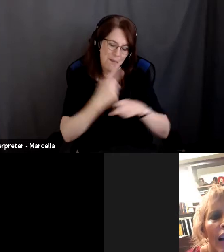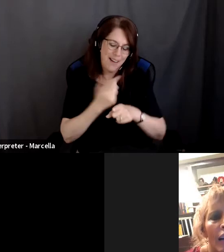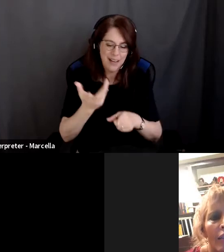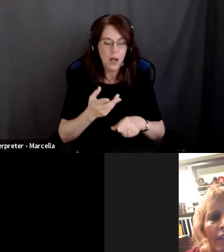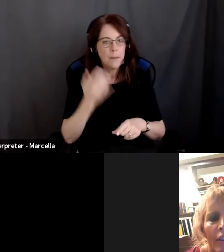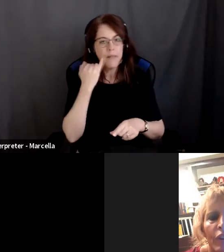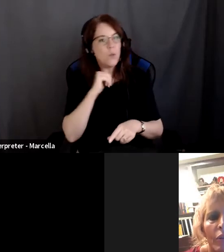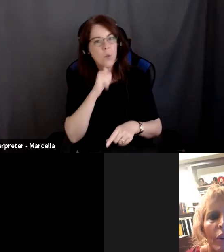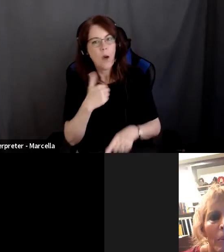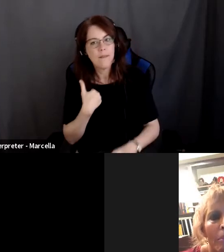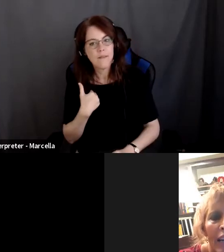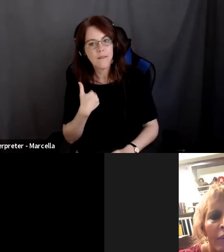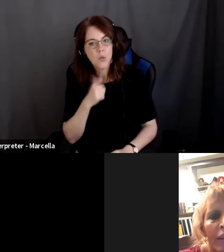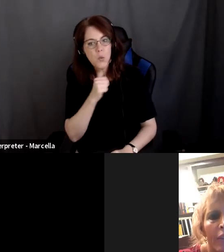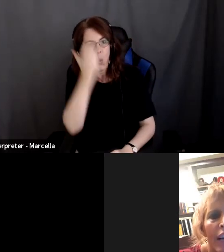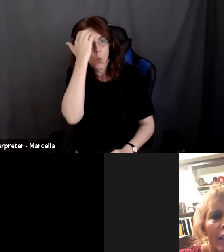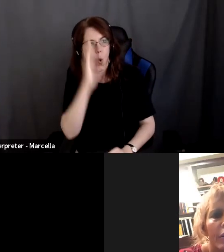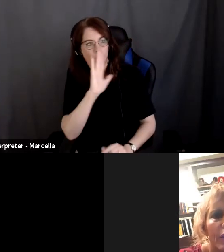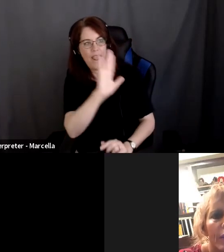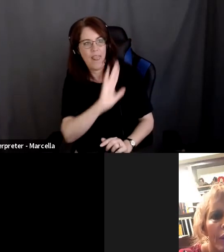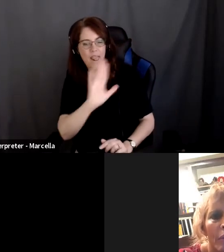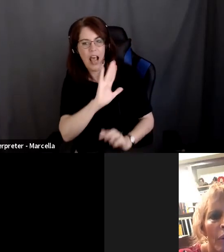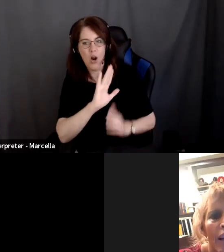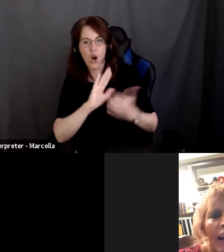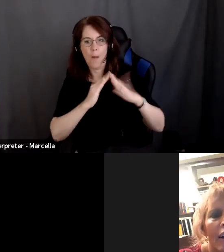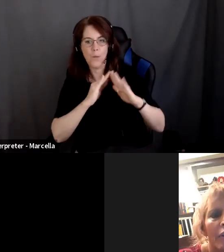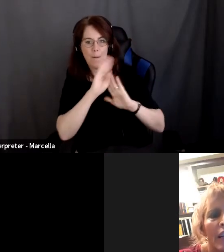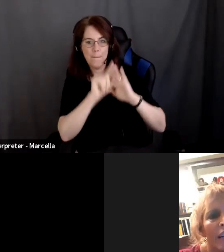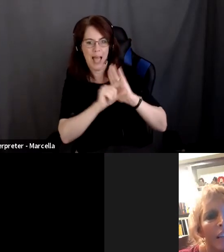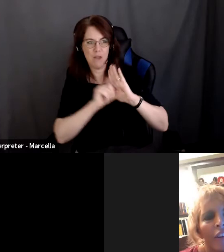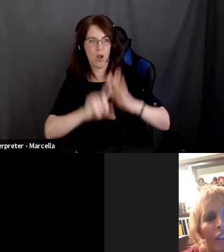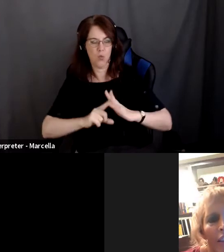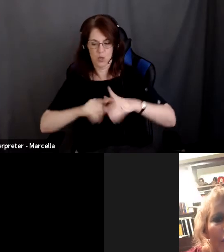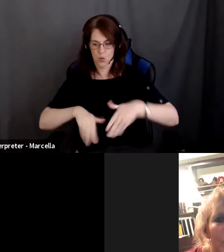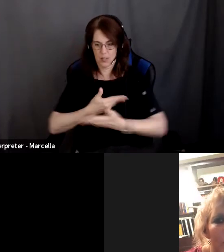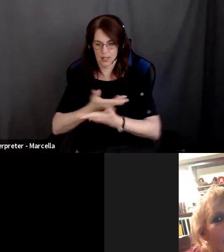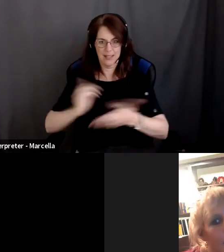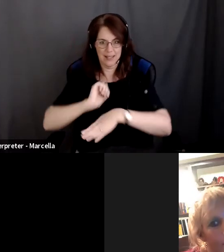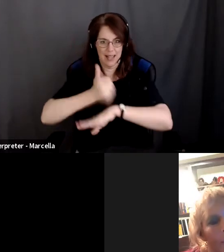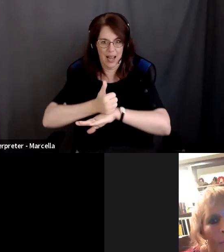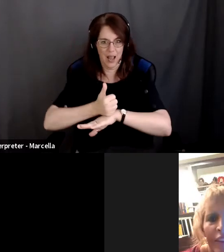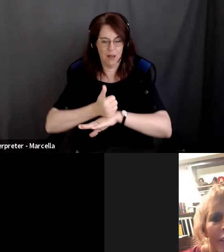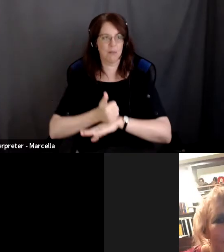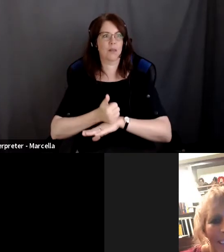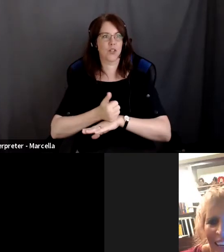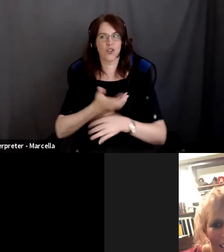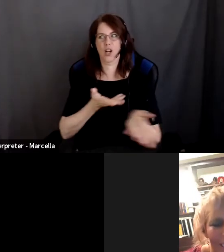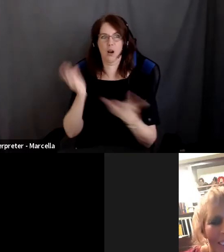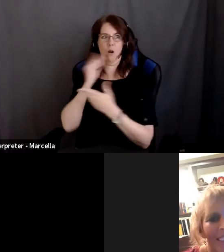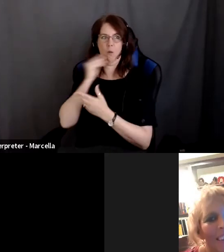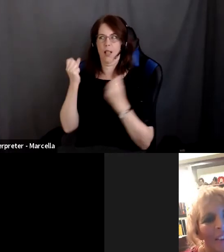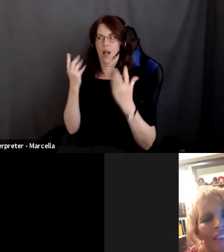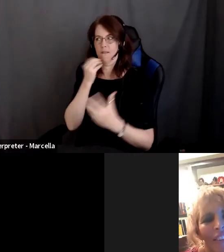don't have, if you don't know the background of that community, when you roll that out, you're going to go home with a lot of food because nobody